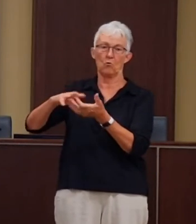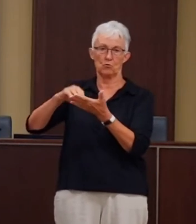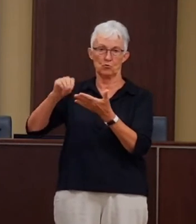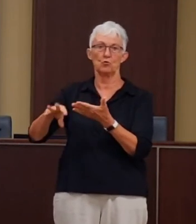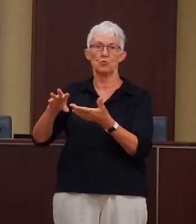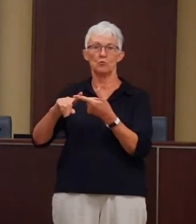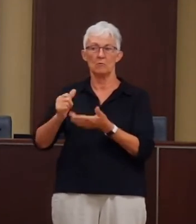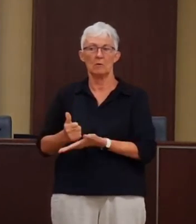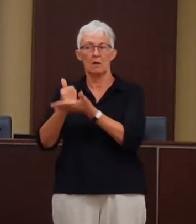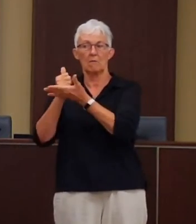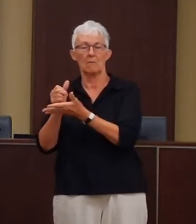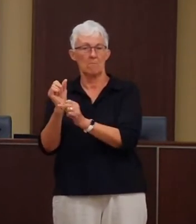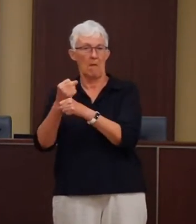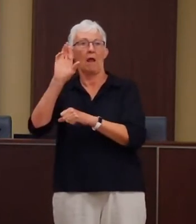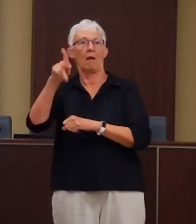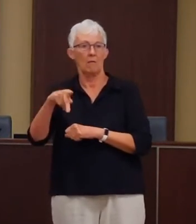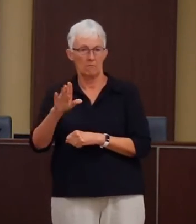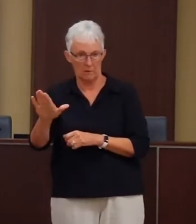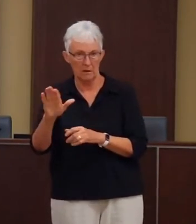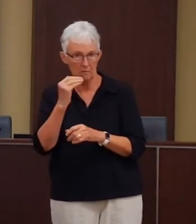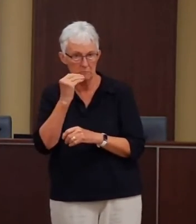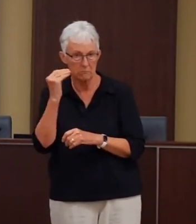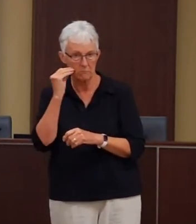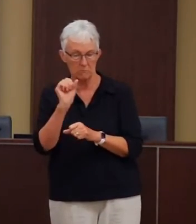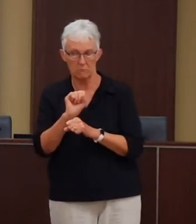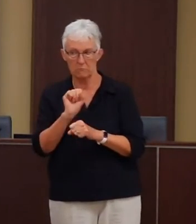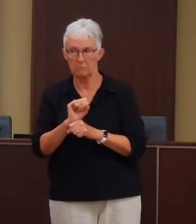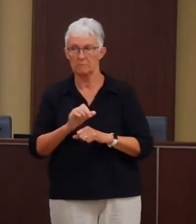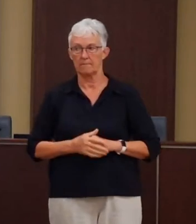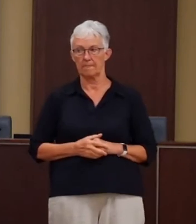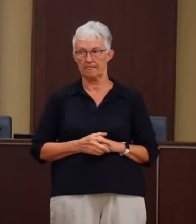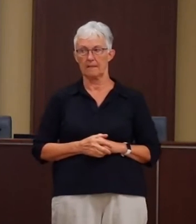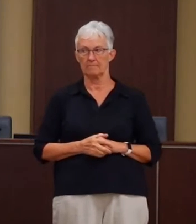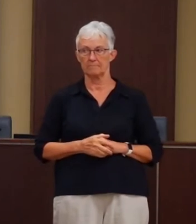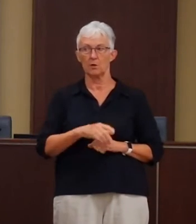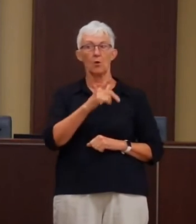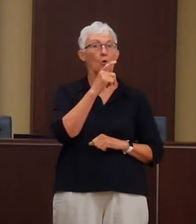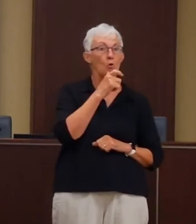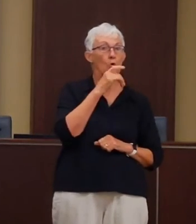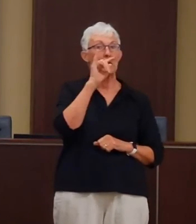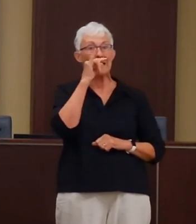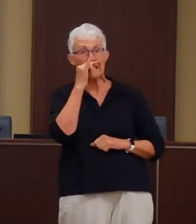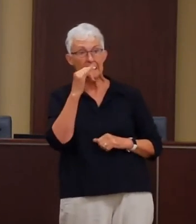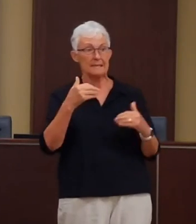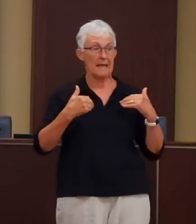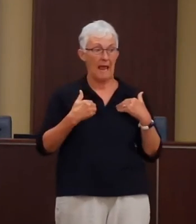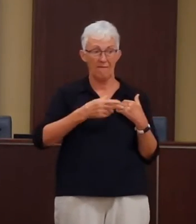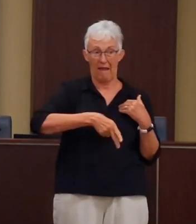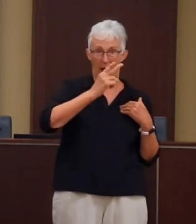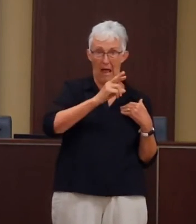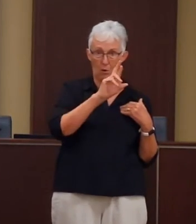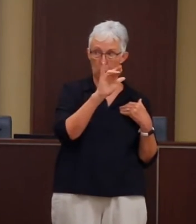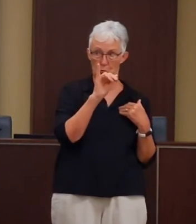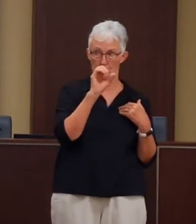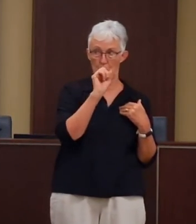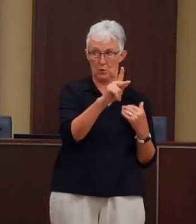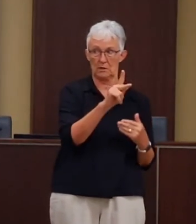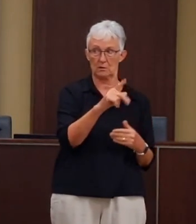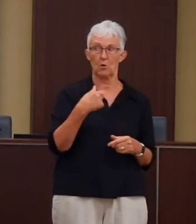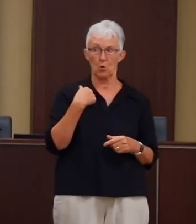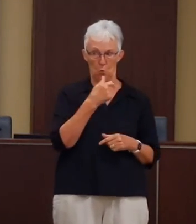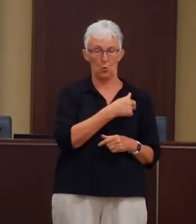We will continue to communicate with individuals who are identified as high-risk close contacts with a positive case. We will no longer be